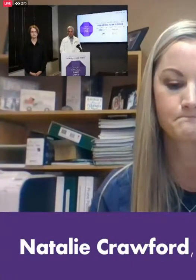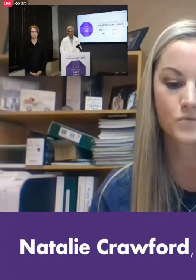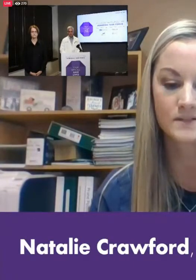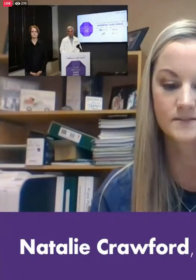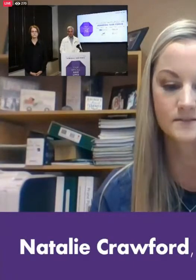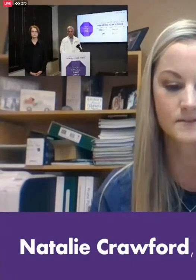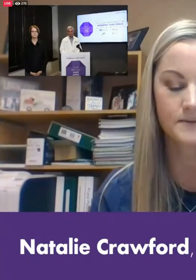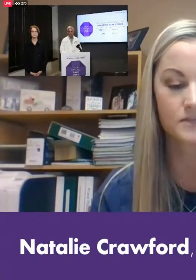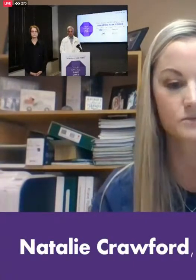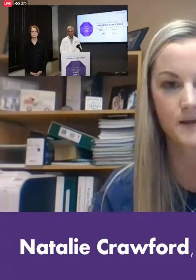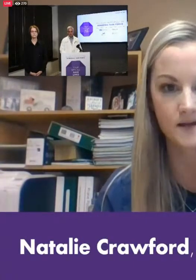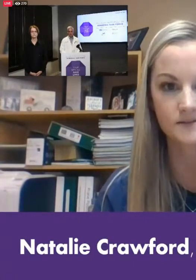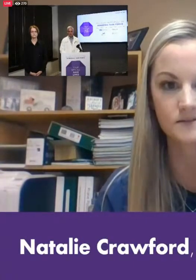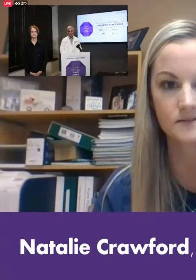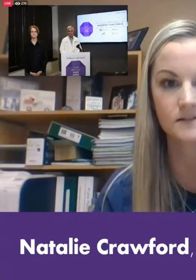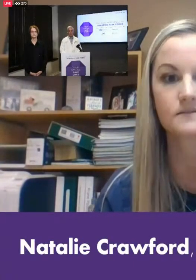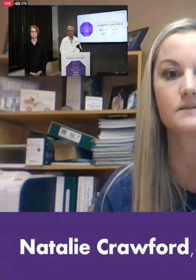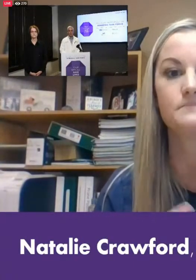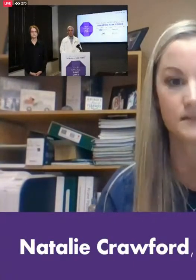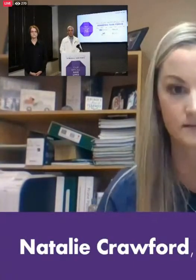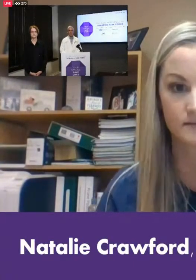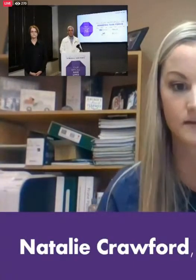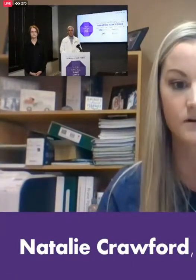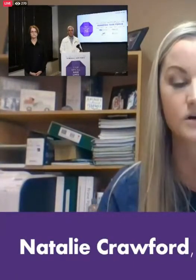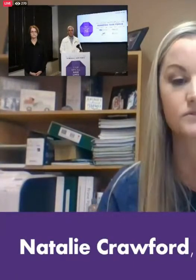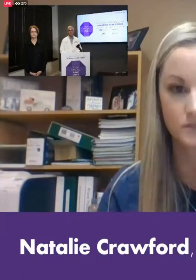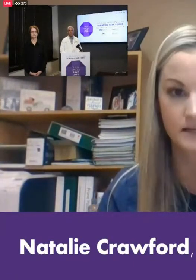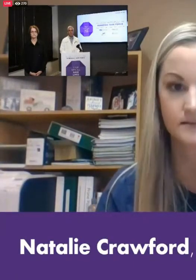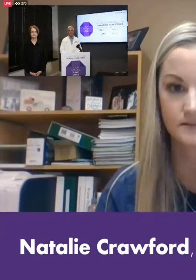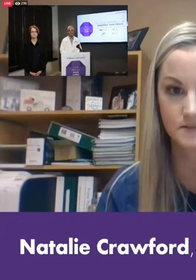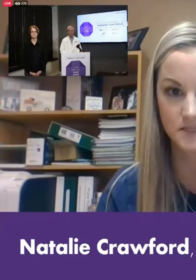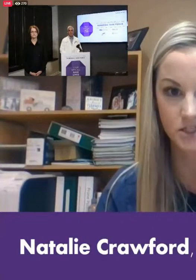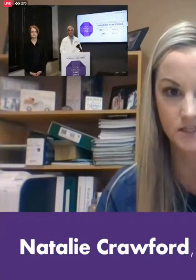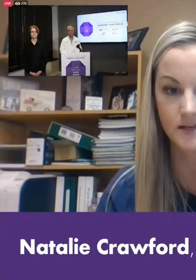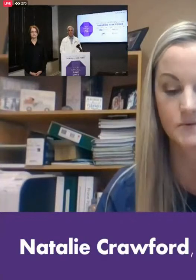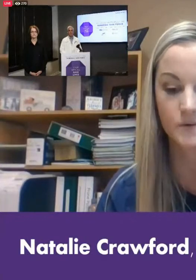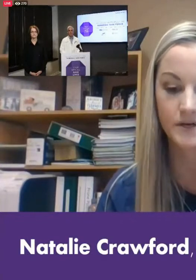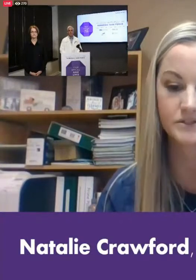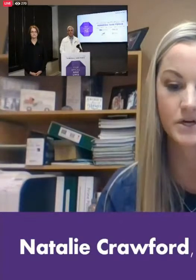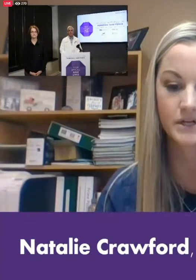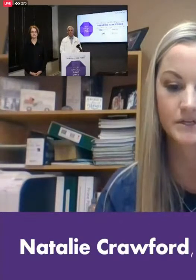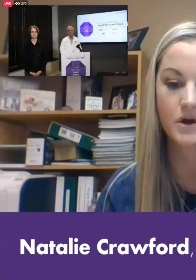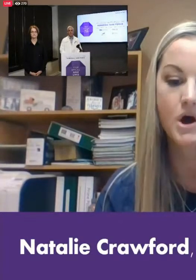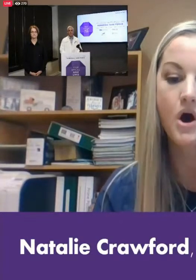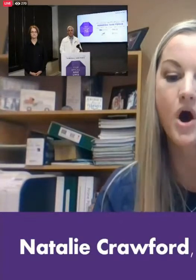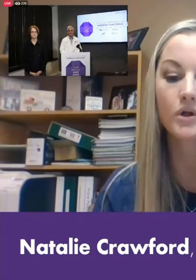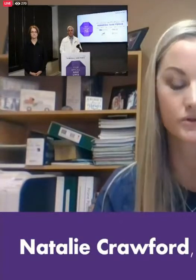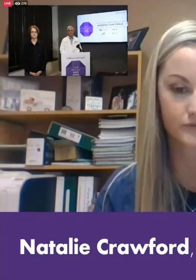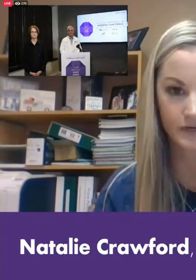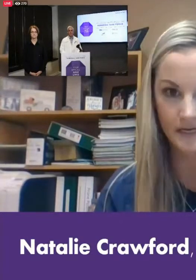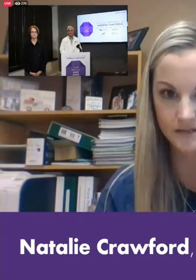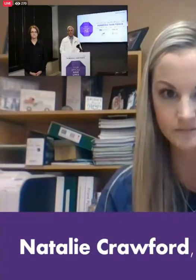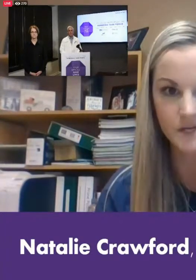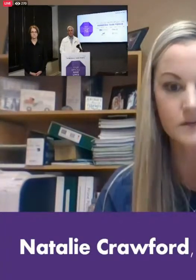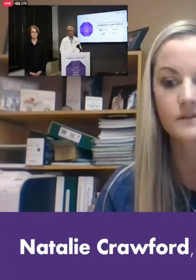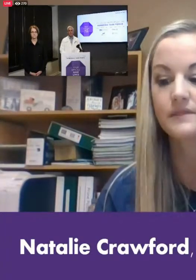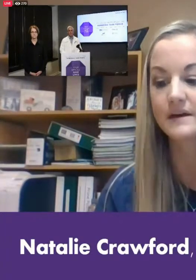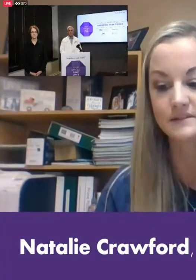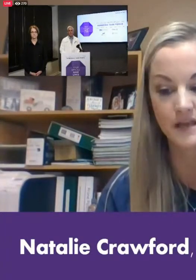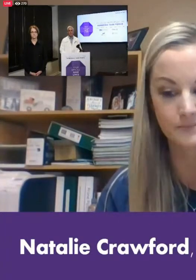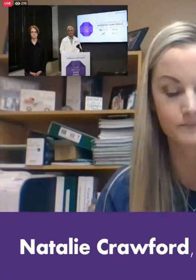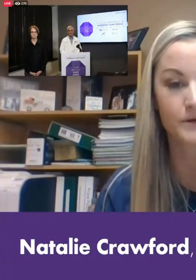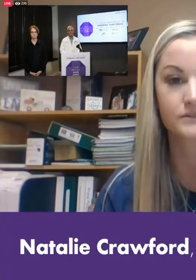then once the patient passes, it's immediately on to the next admission, and we are starting all over